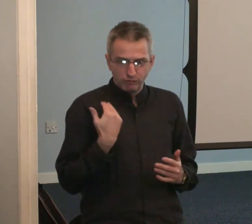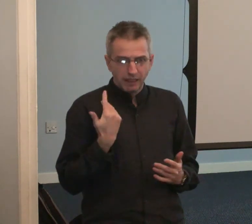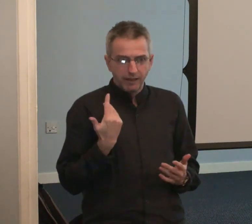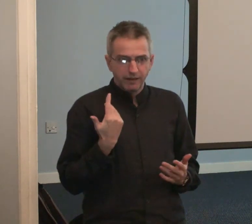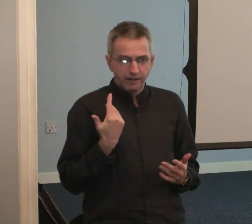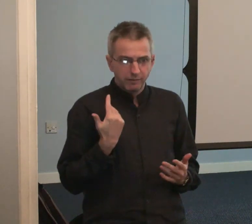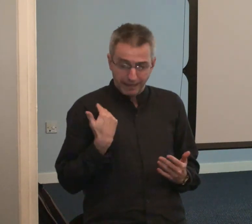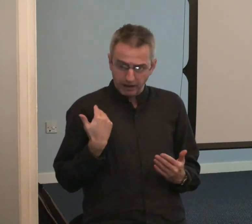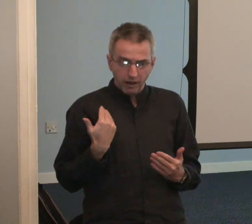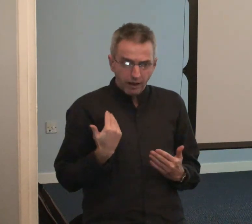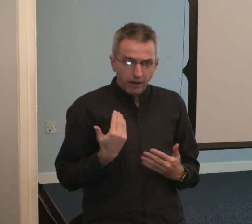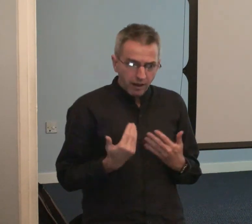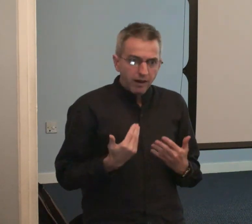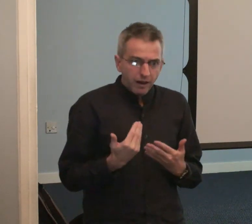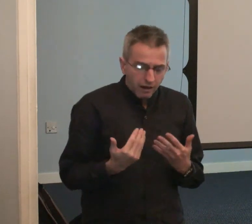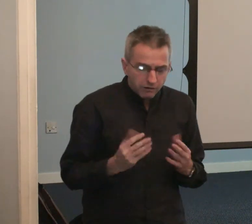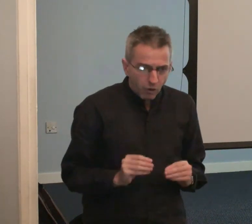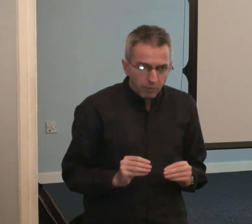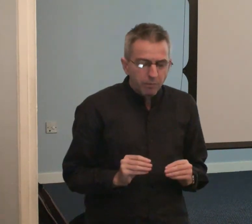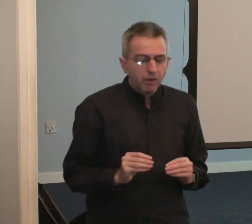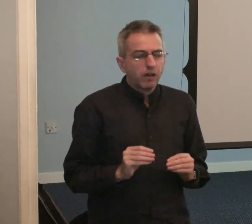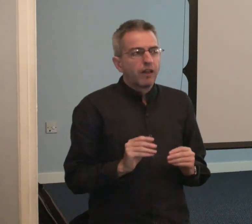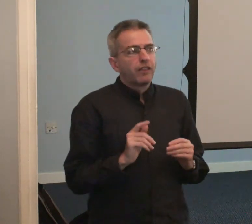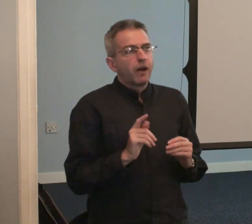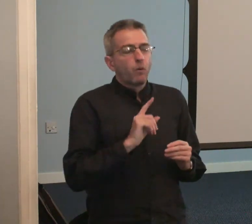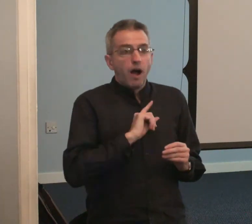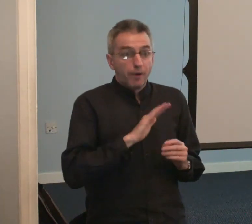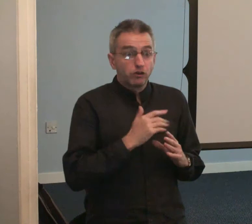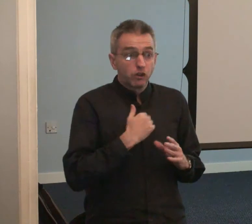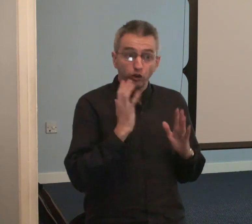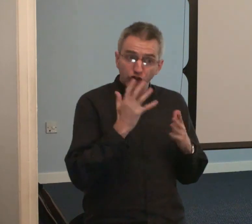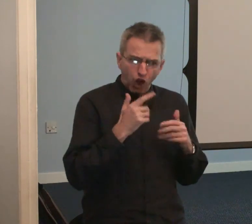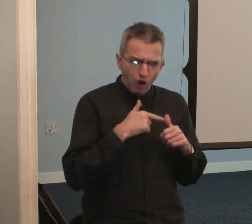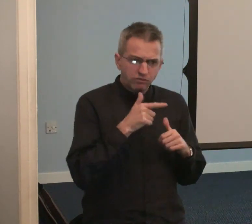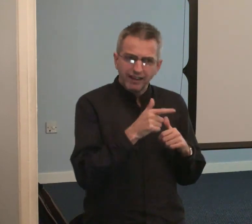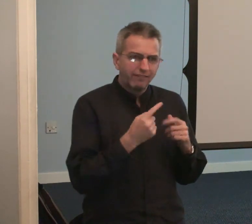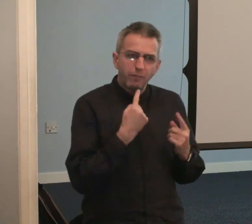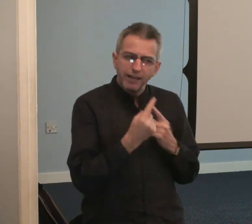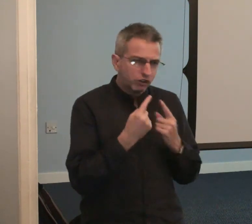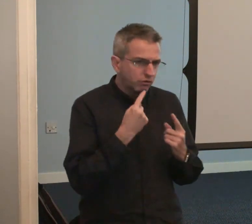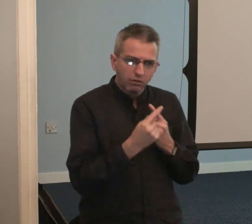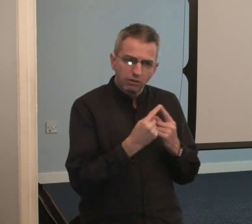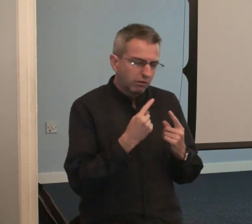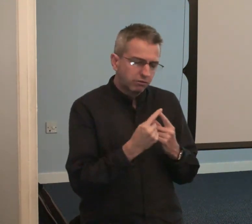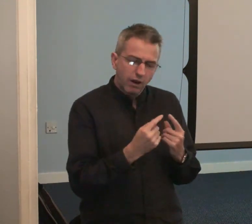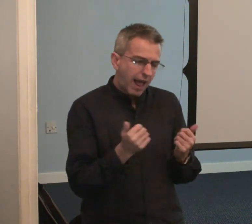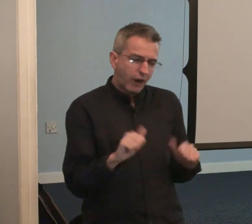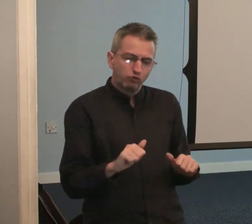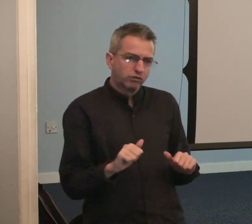stopped. It's not been allowed to function for ethical reasons. I only just recently found out about it, because there were